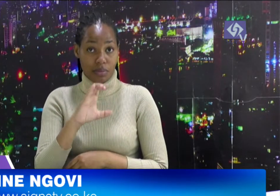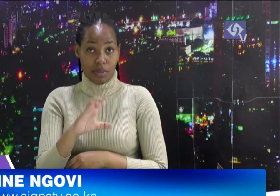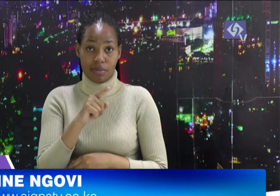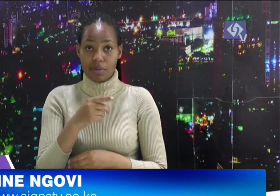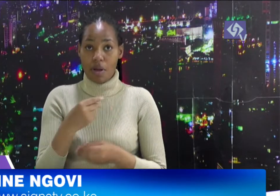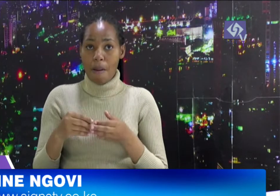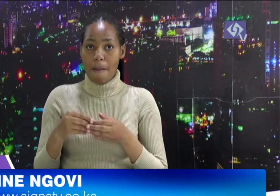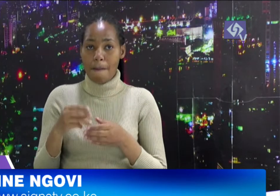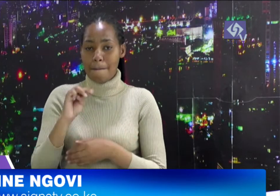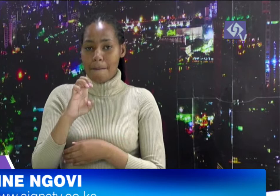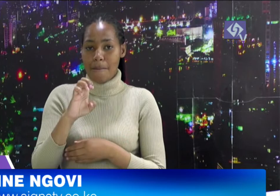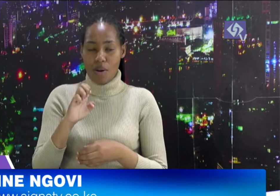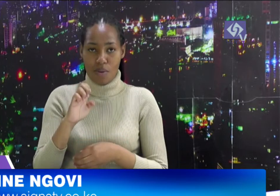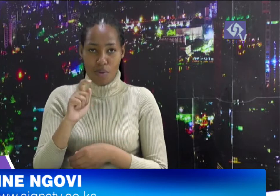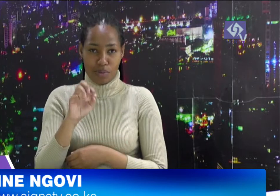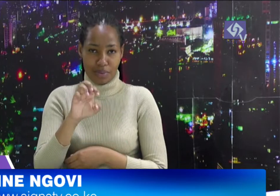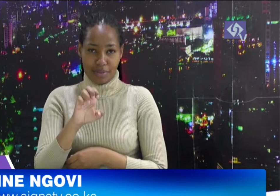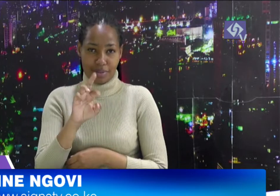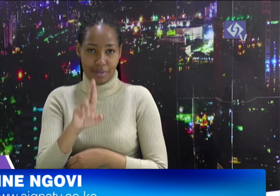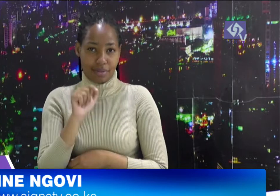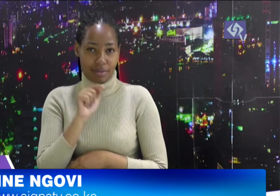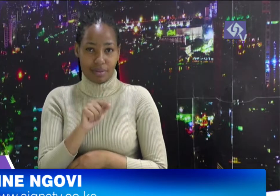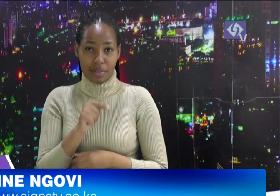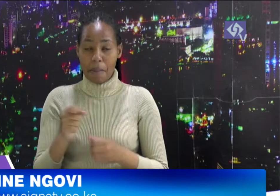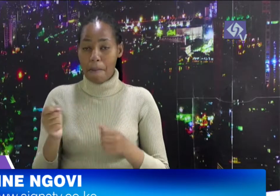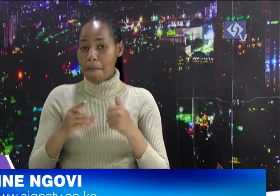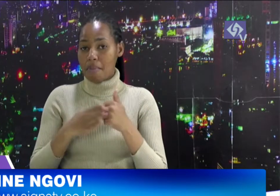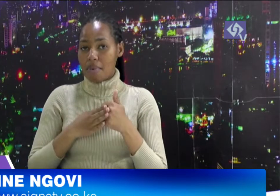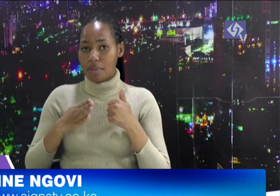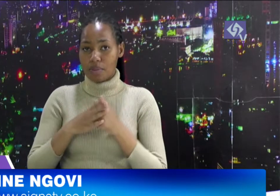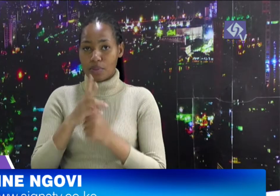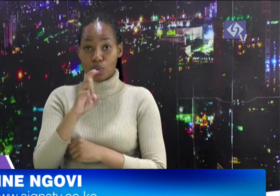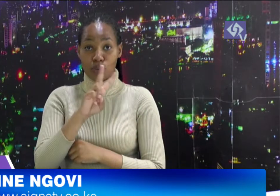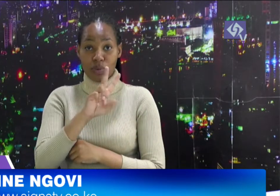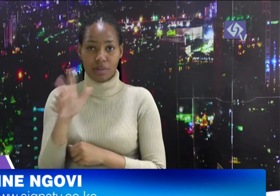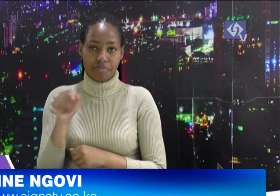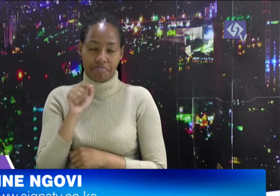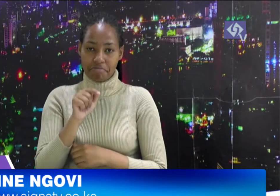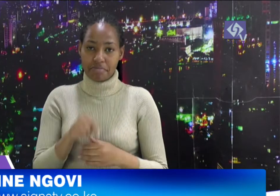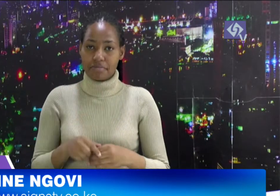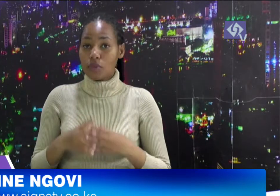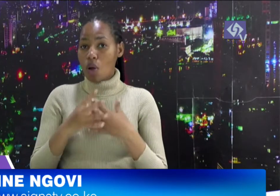$805.14 per cubic meter in September 2023